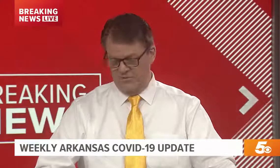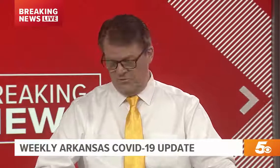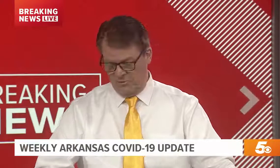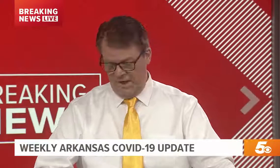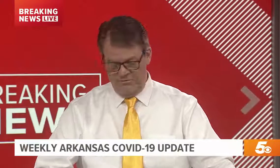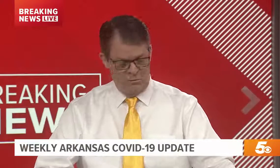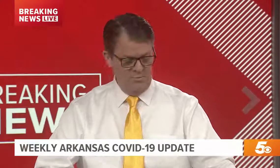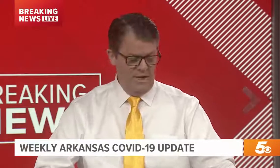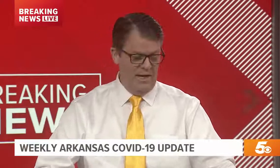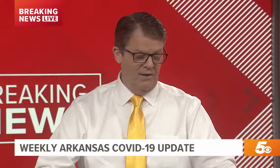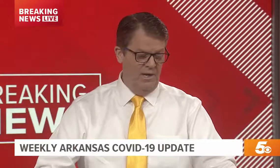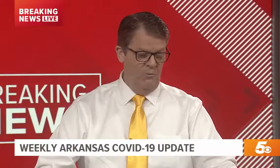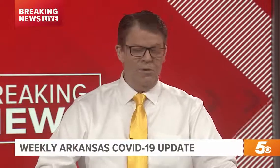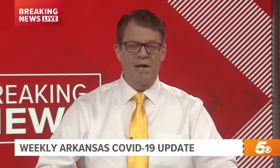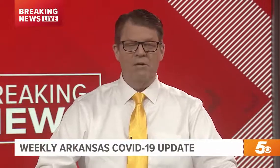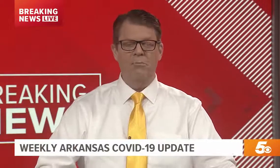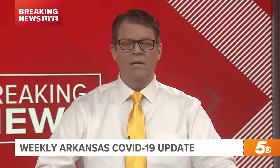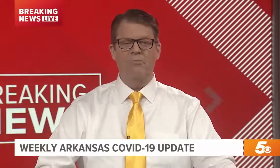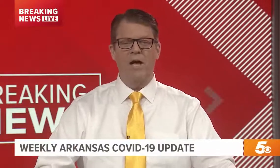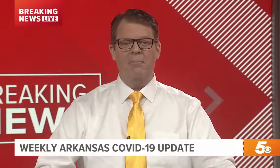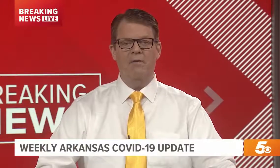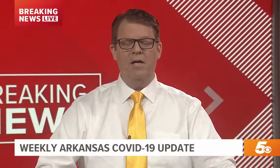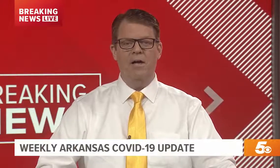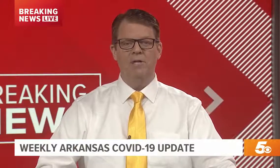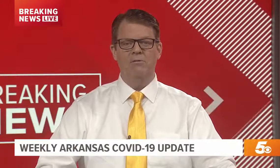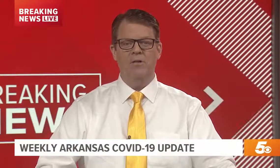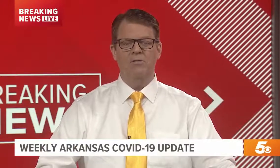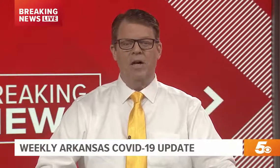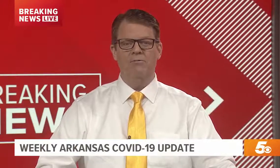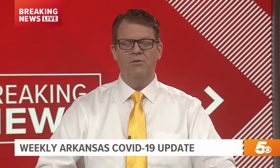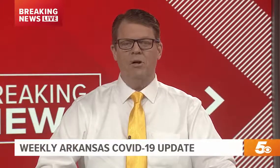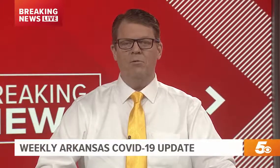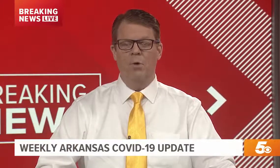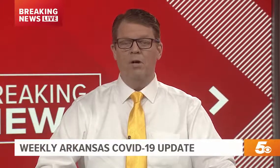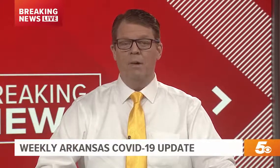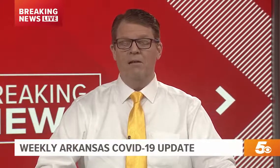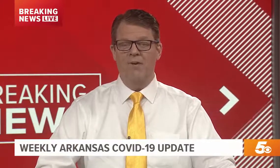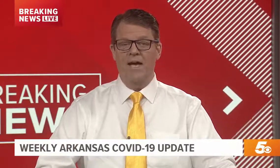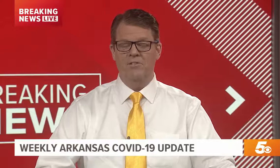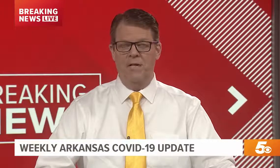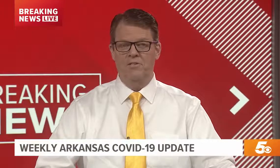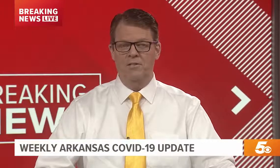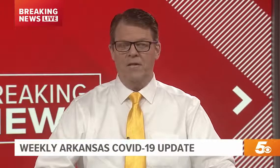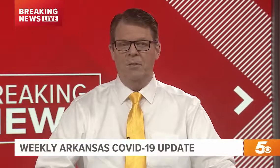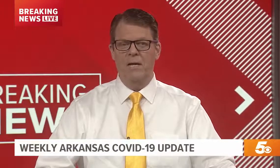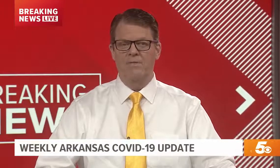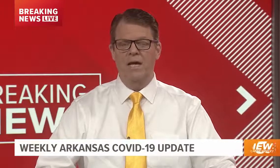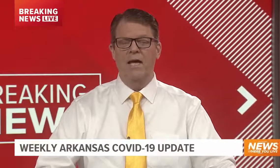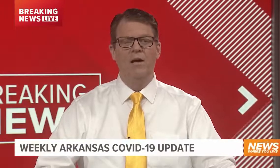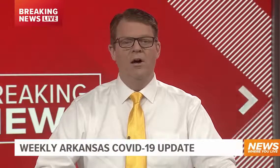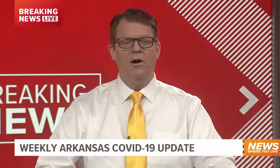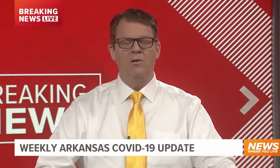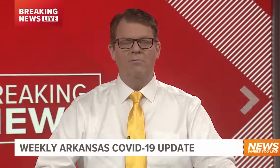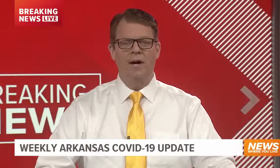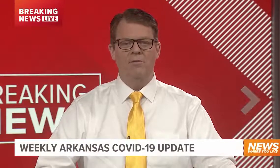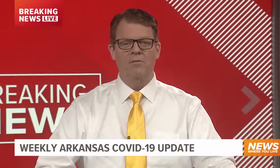That is in draft form now. We'll have a complete wrap of the governor's news conference, talk more about vaccinations coming up